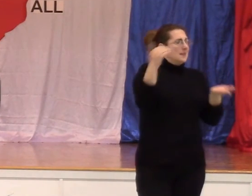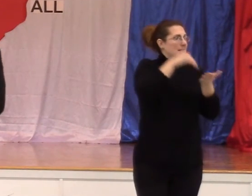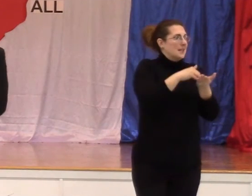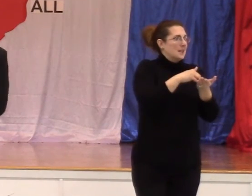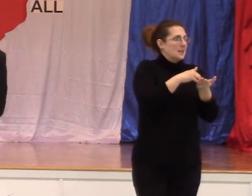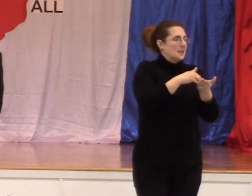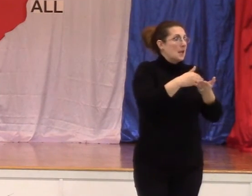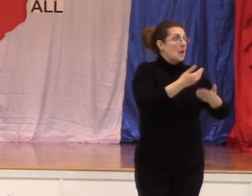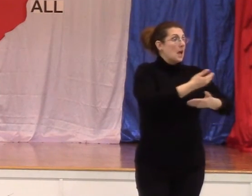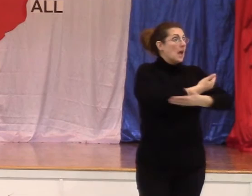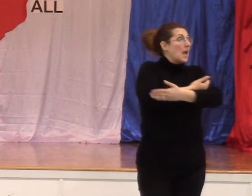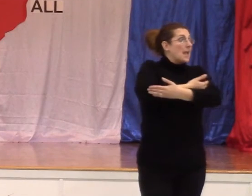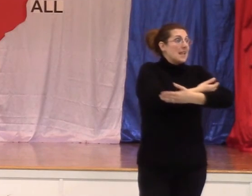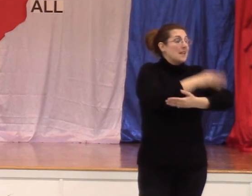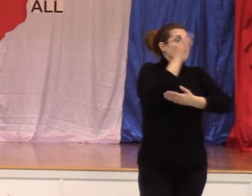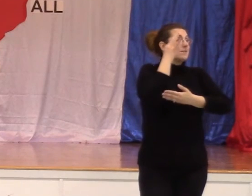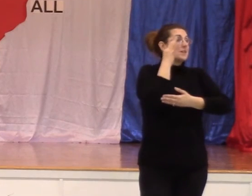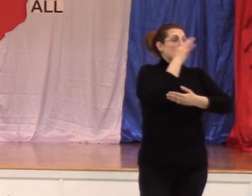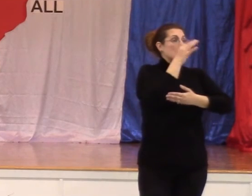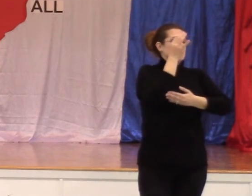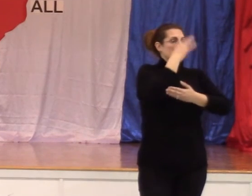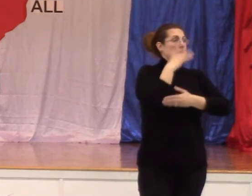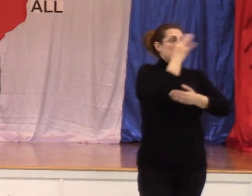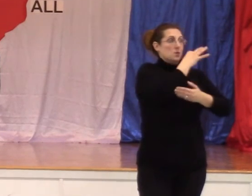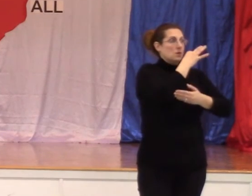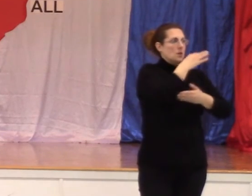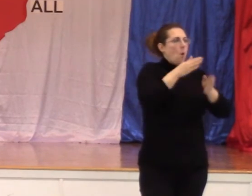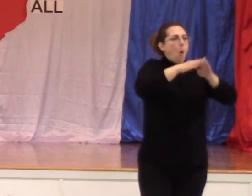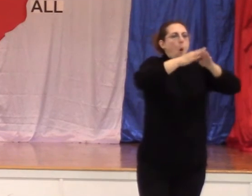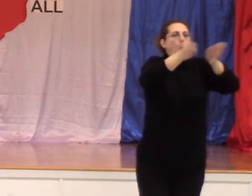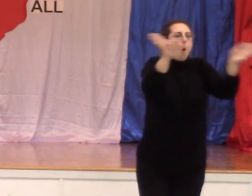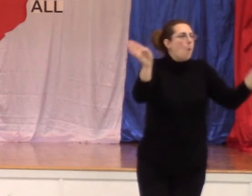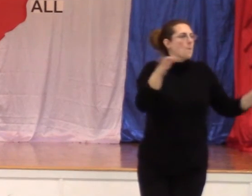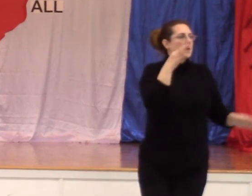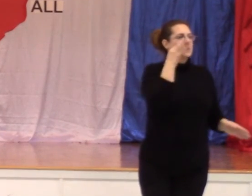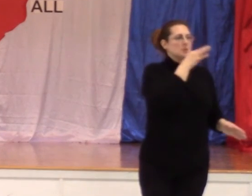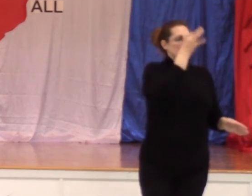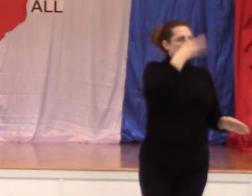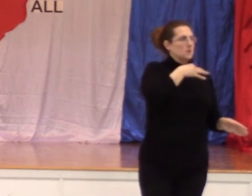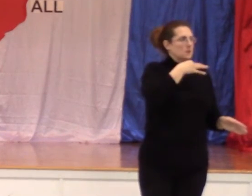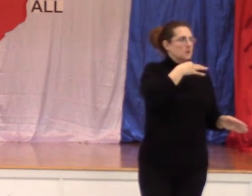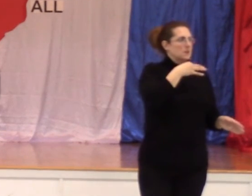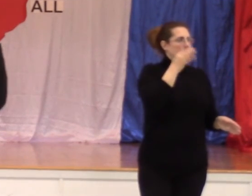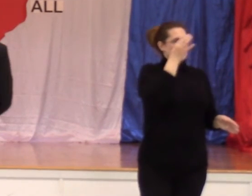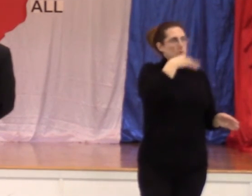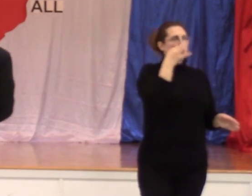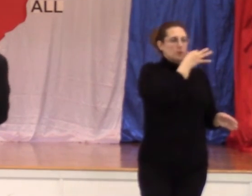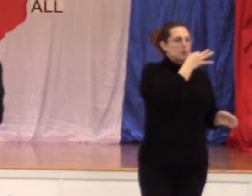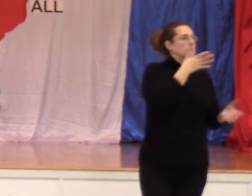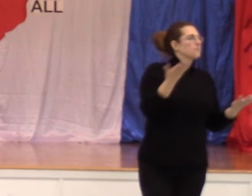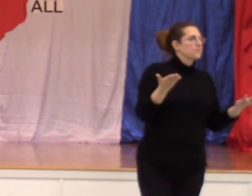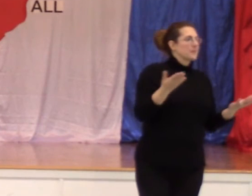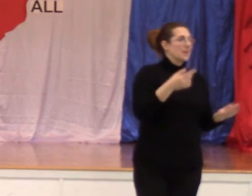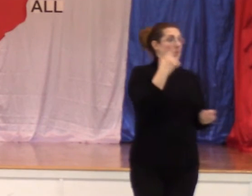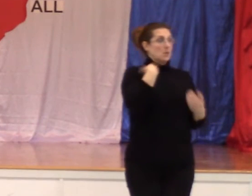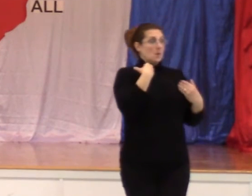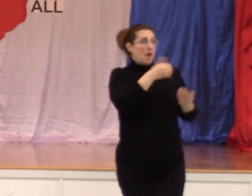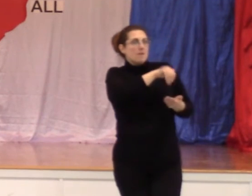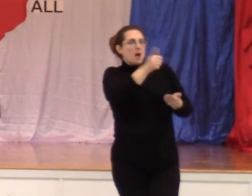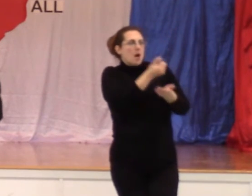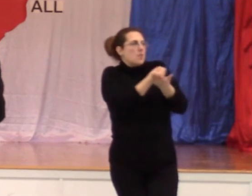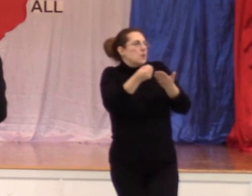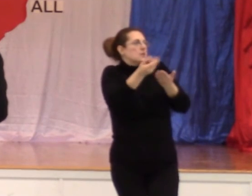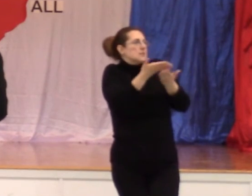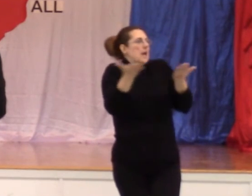Infant communion, open communion is rampant. You have other sacraments that are